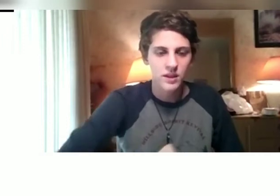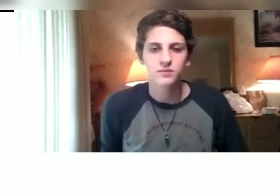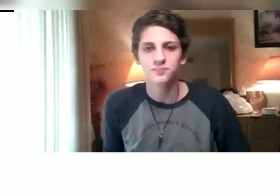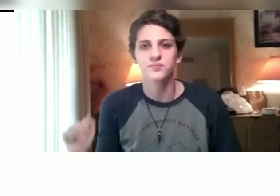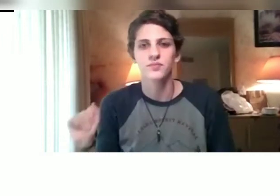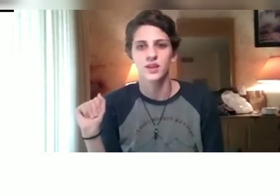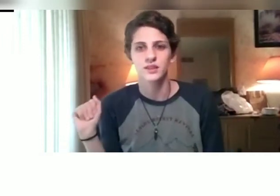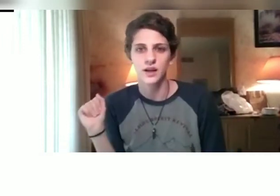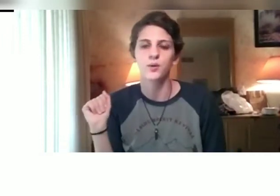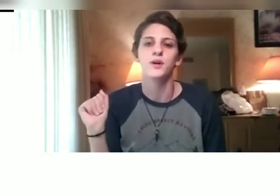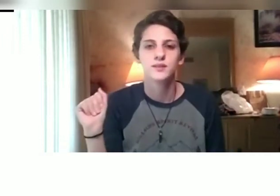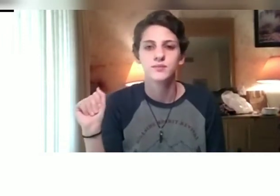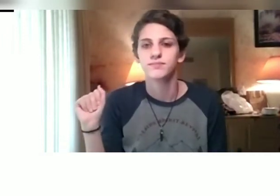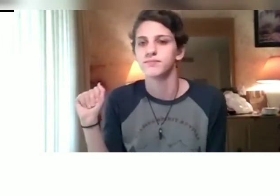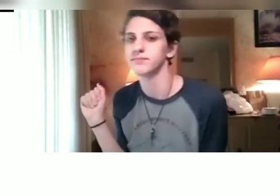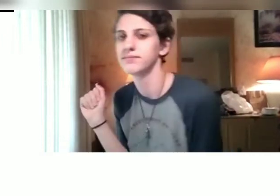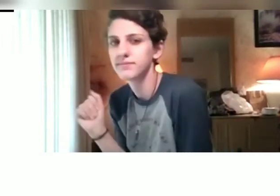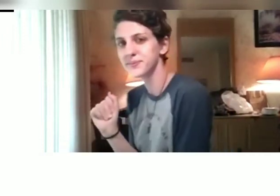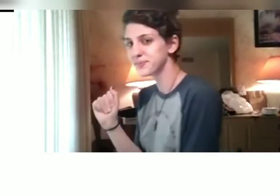mother. So